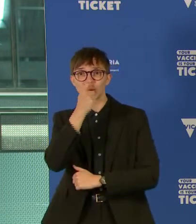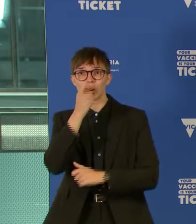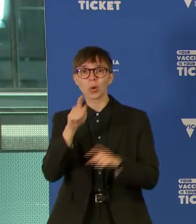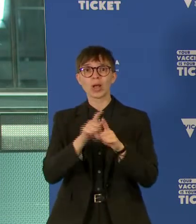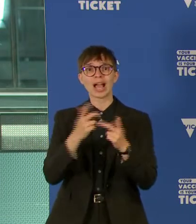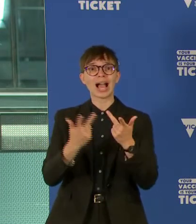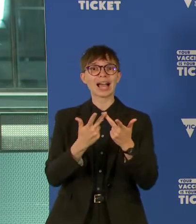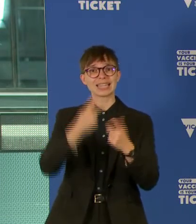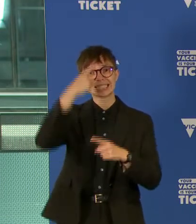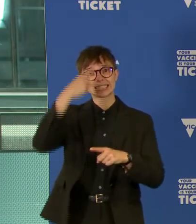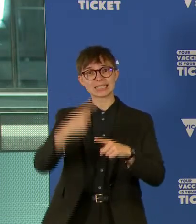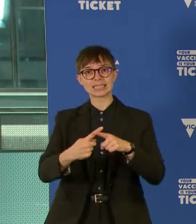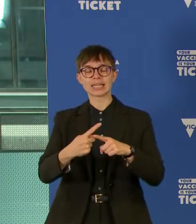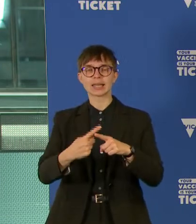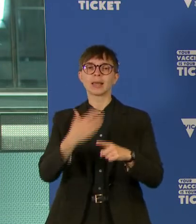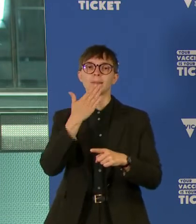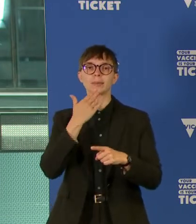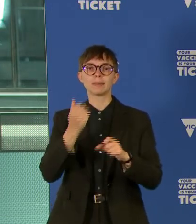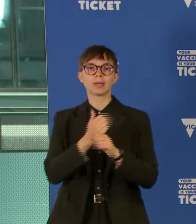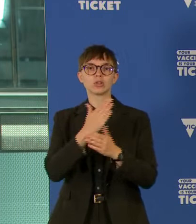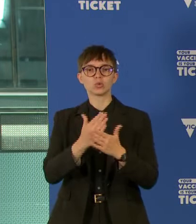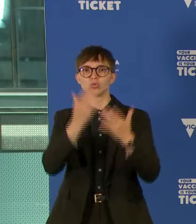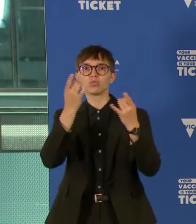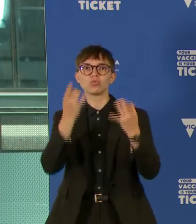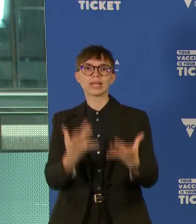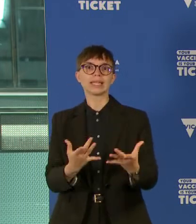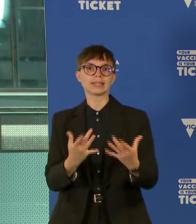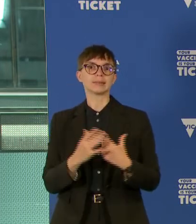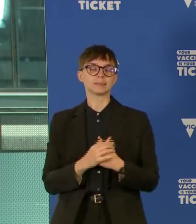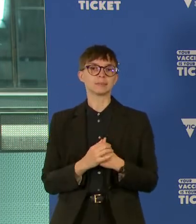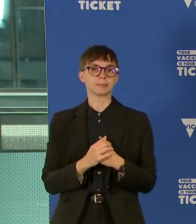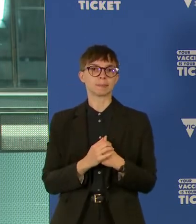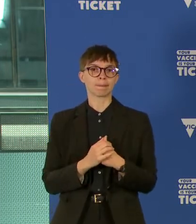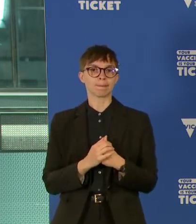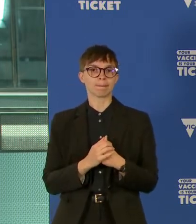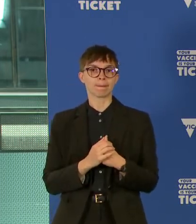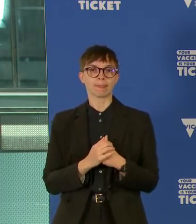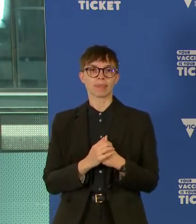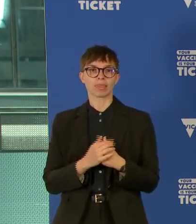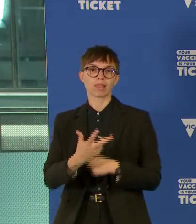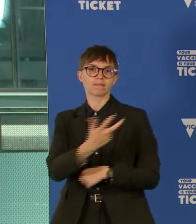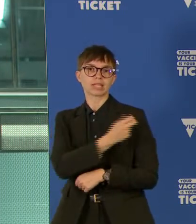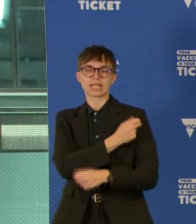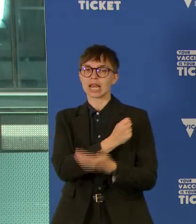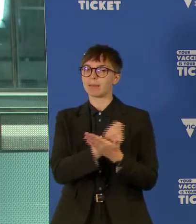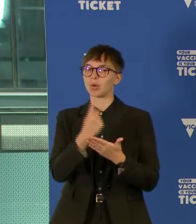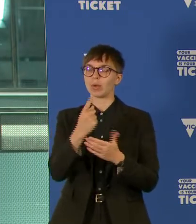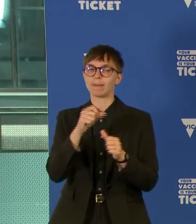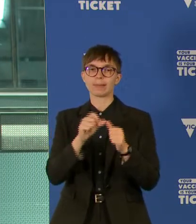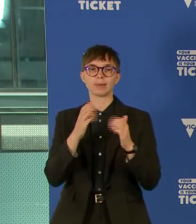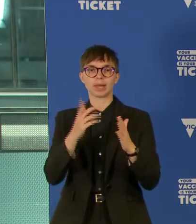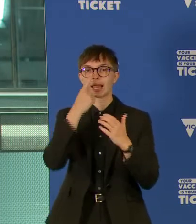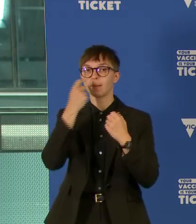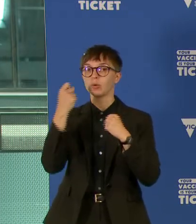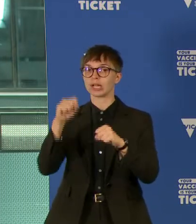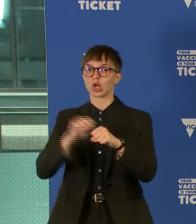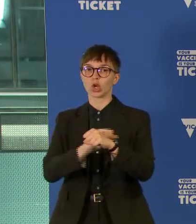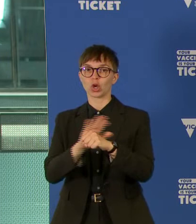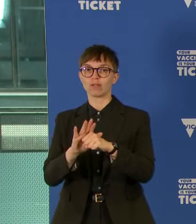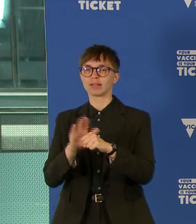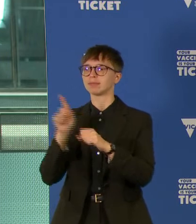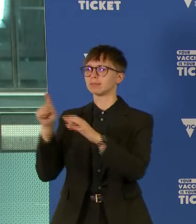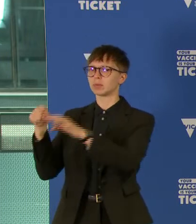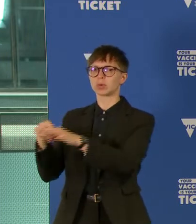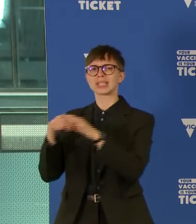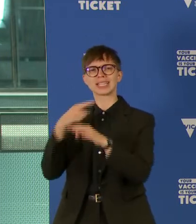can to business as usual, and that applies to people getting their vaccinations. 14 people died in the latest update. Is that